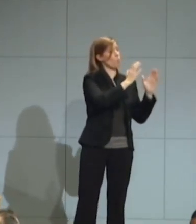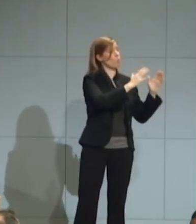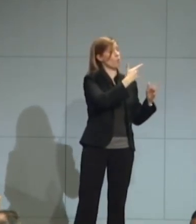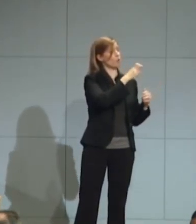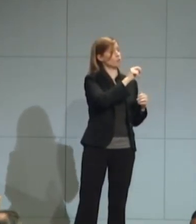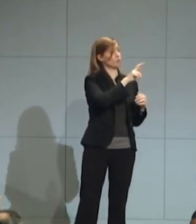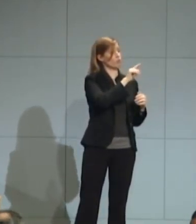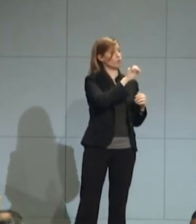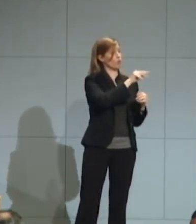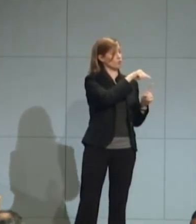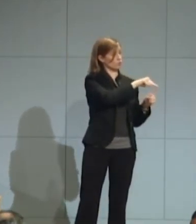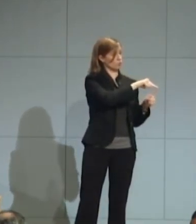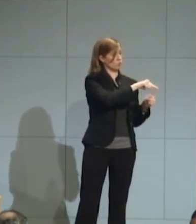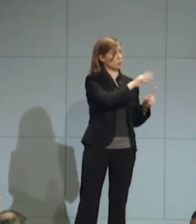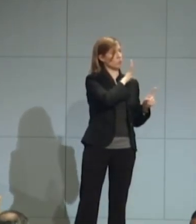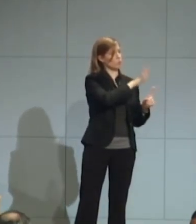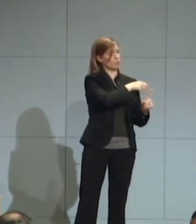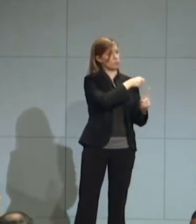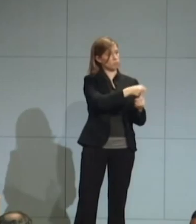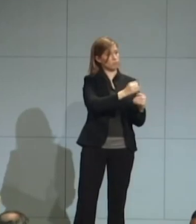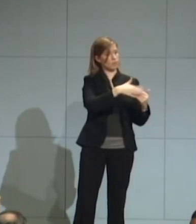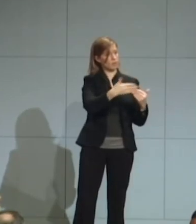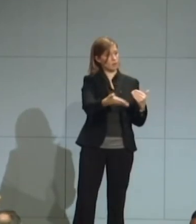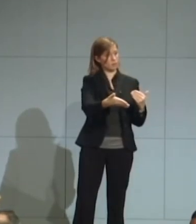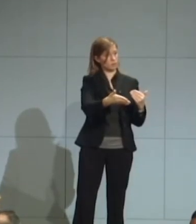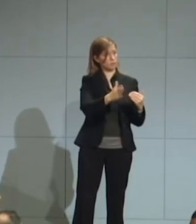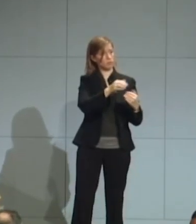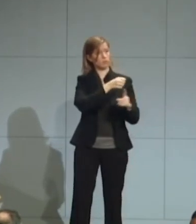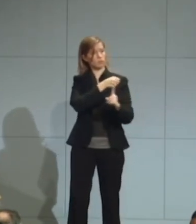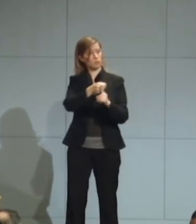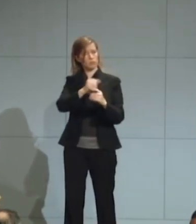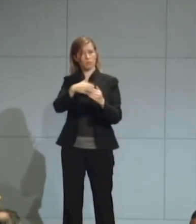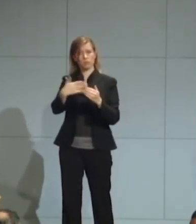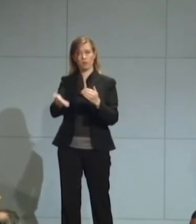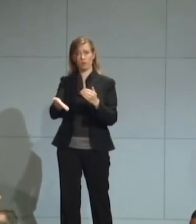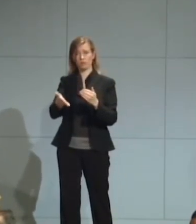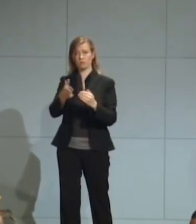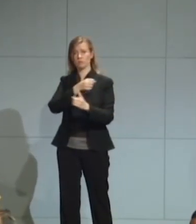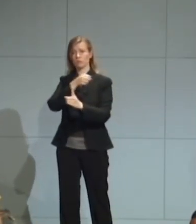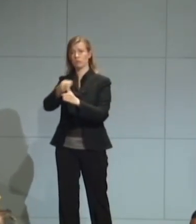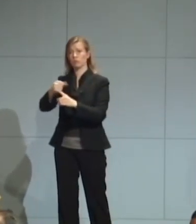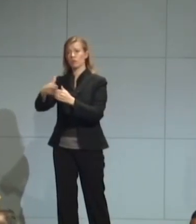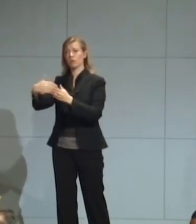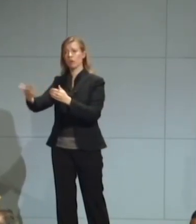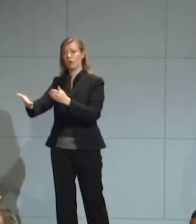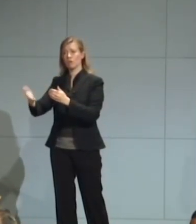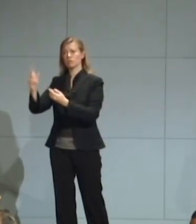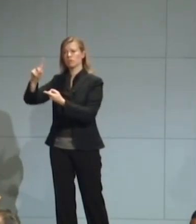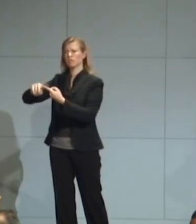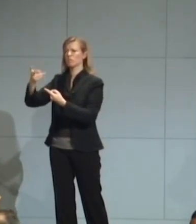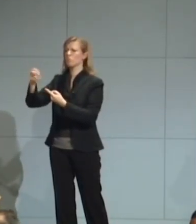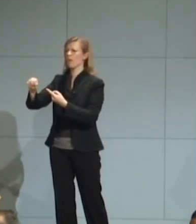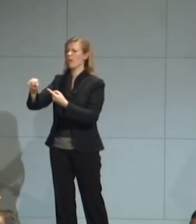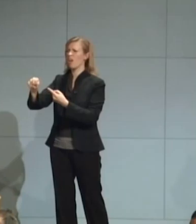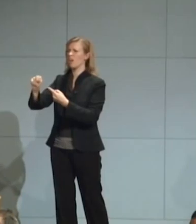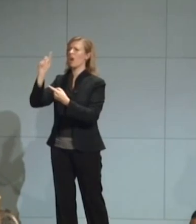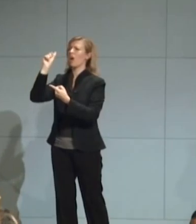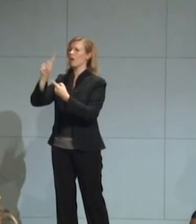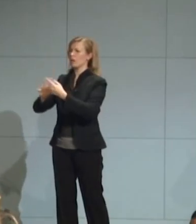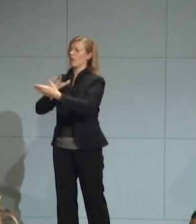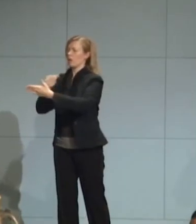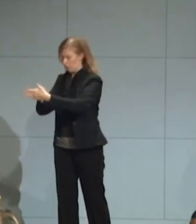nothing about Pakistan, would still say, no, Daddy, no, that's not a good idea at all.